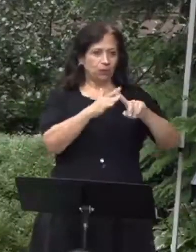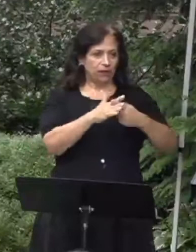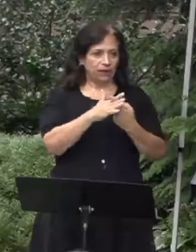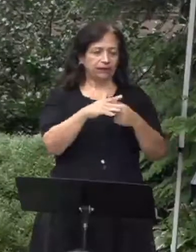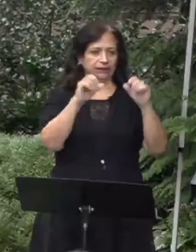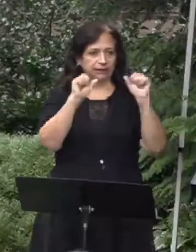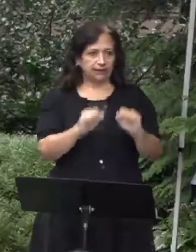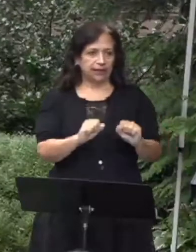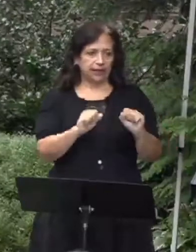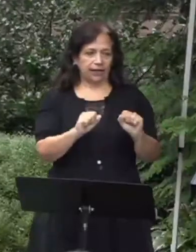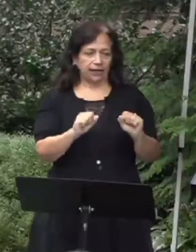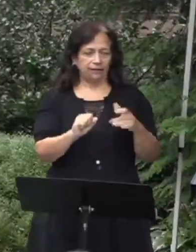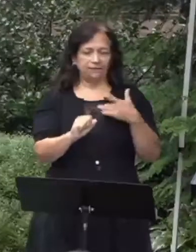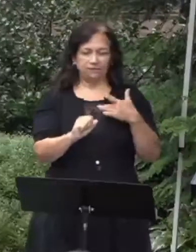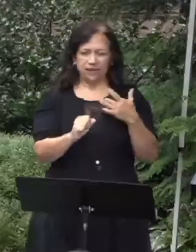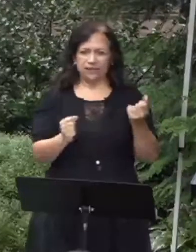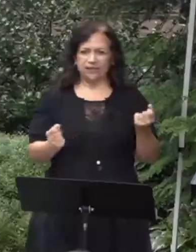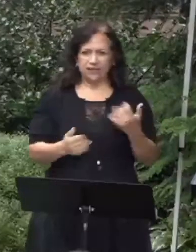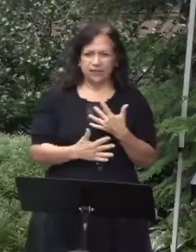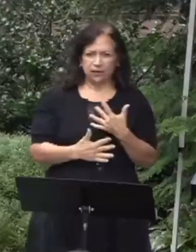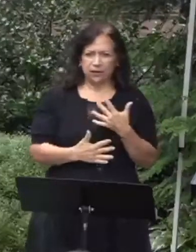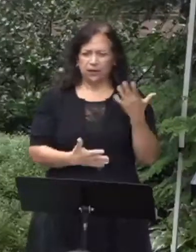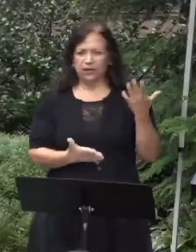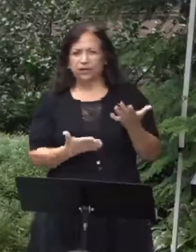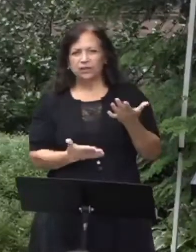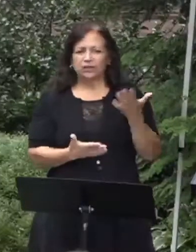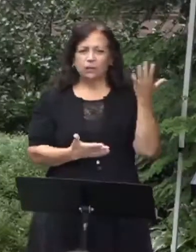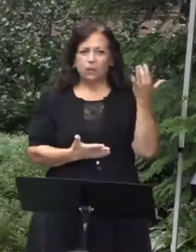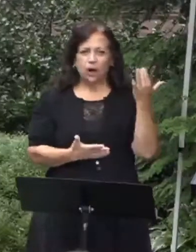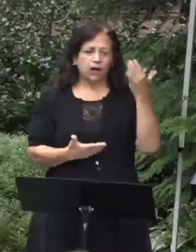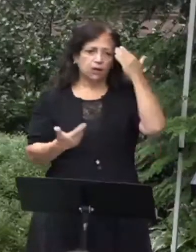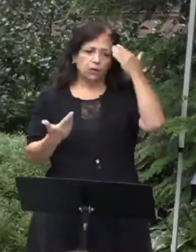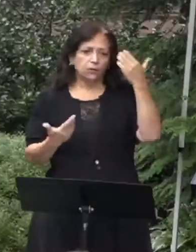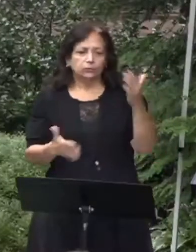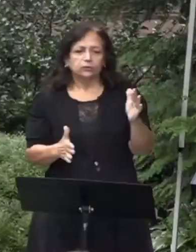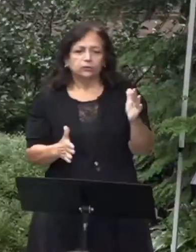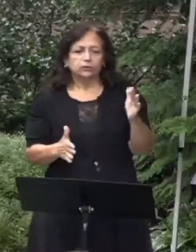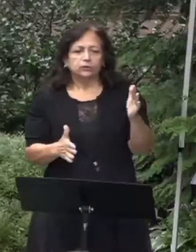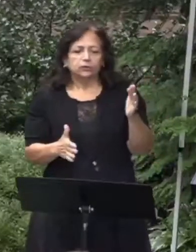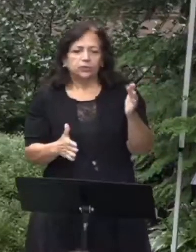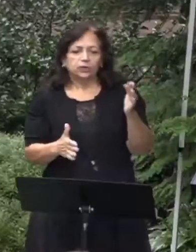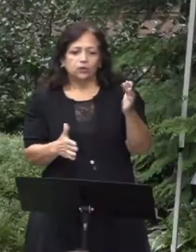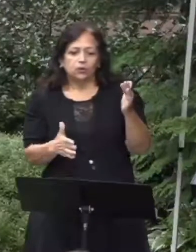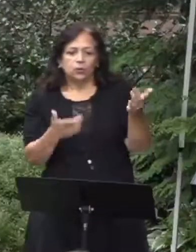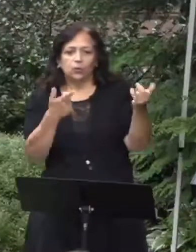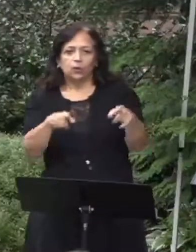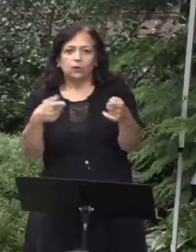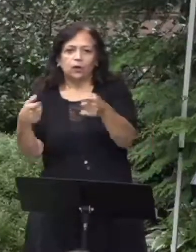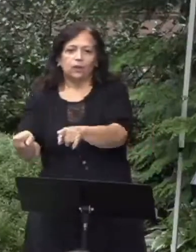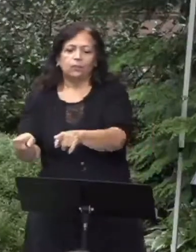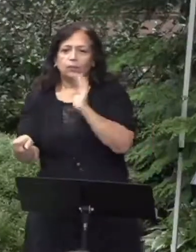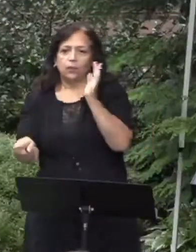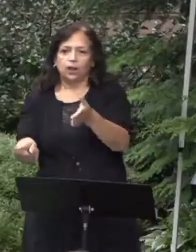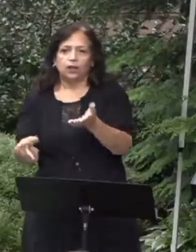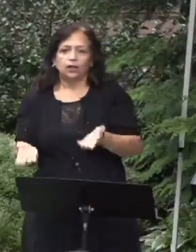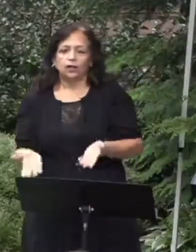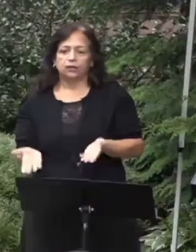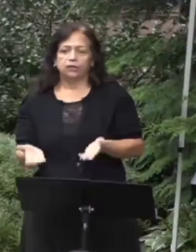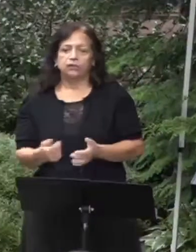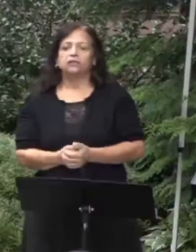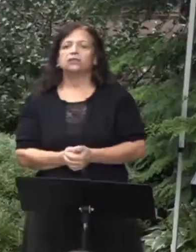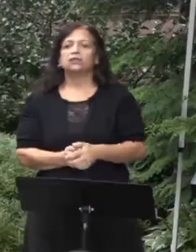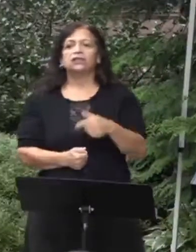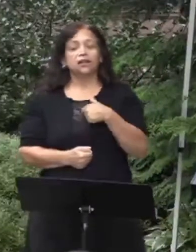can be a little scary because we don't know what is about to happen. I